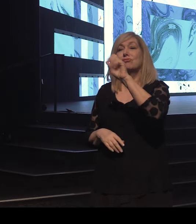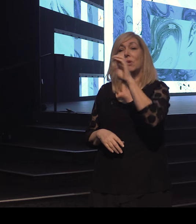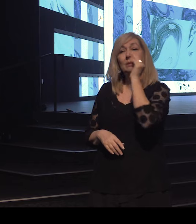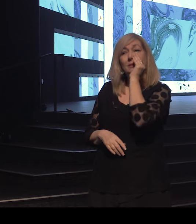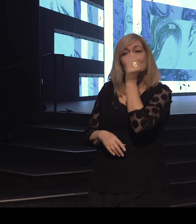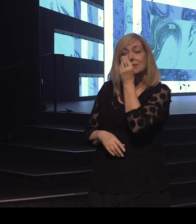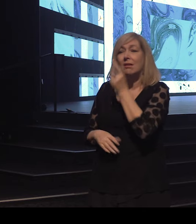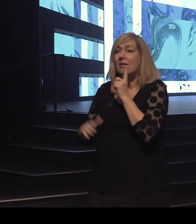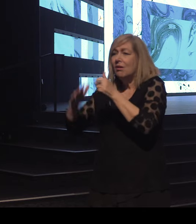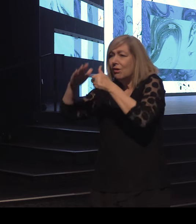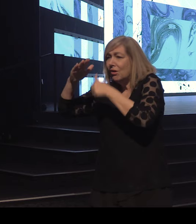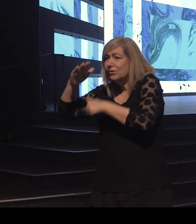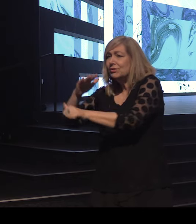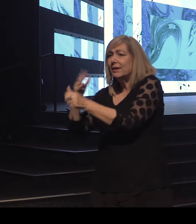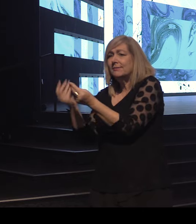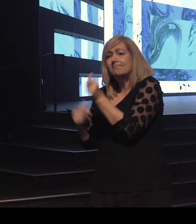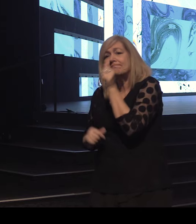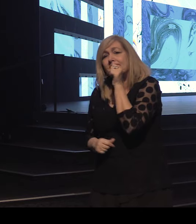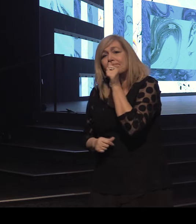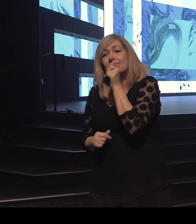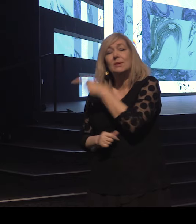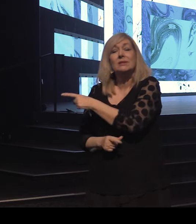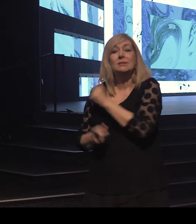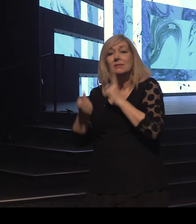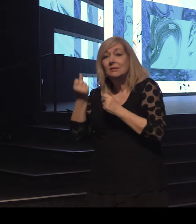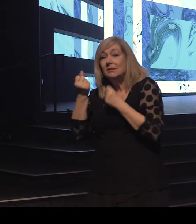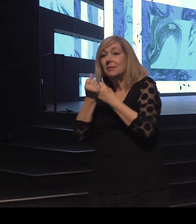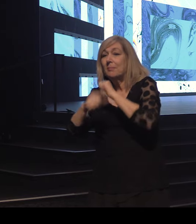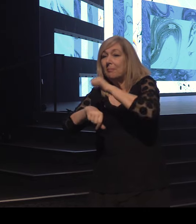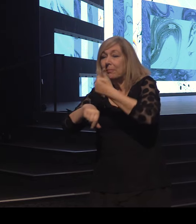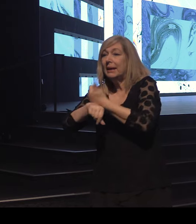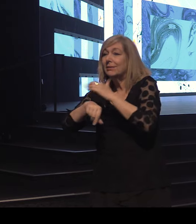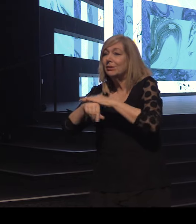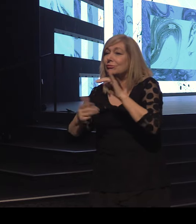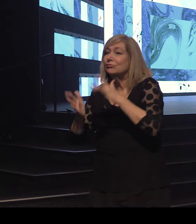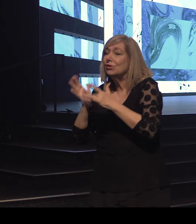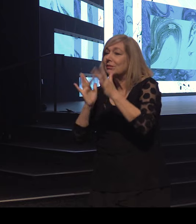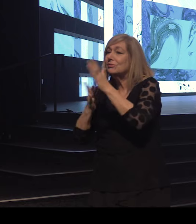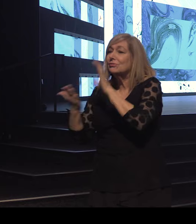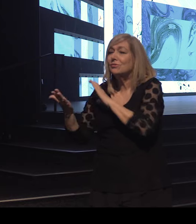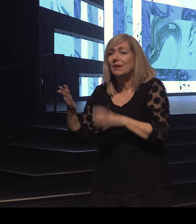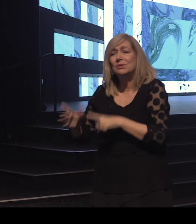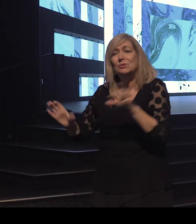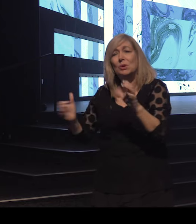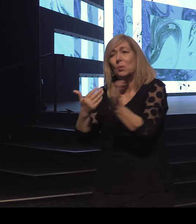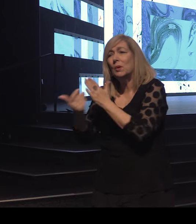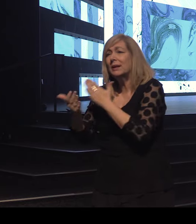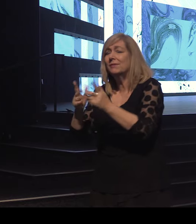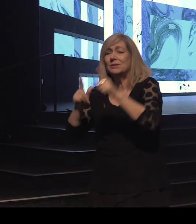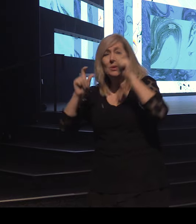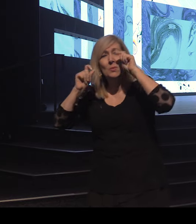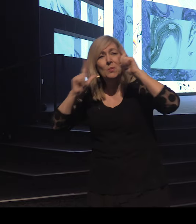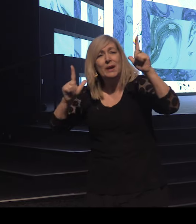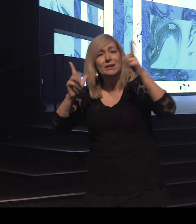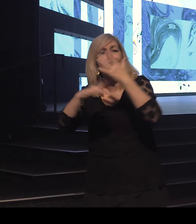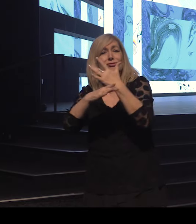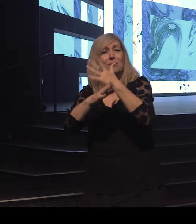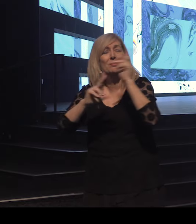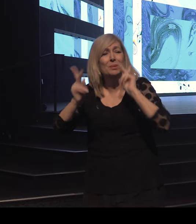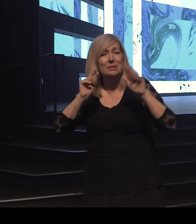underground resistance group that, based on faith in Jesus Christ, would try to do whatever they could to wake the German people up